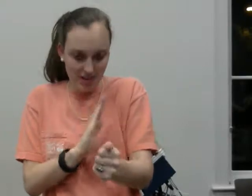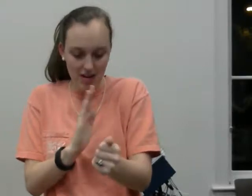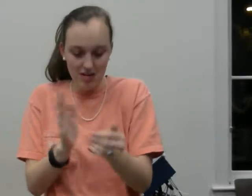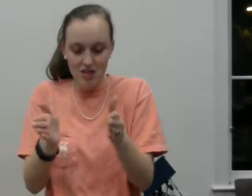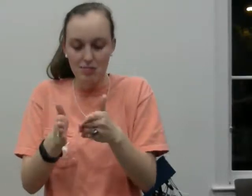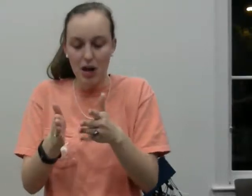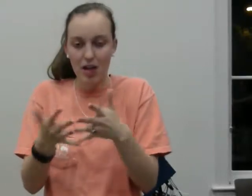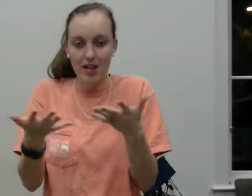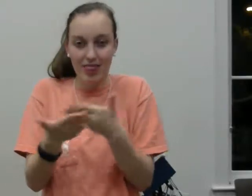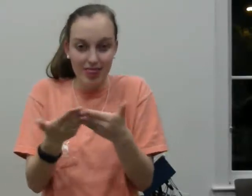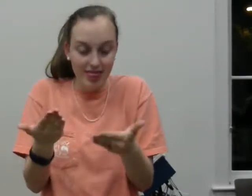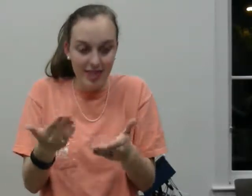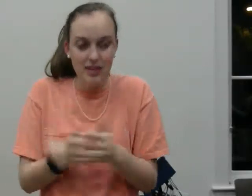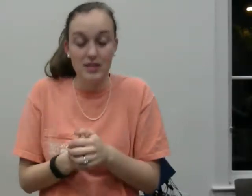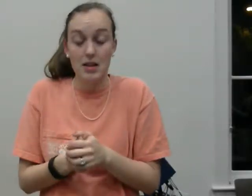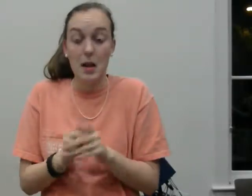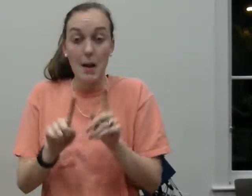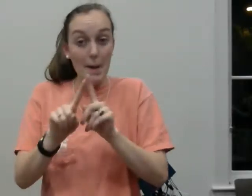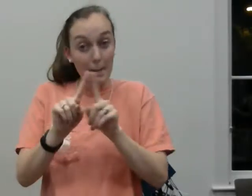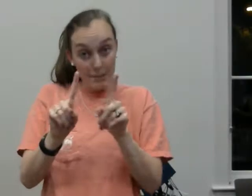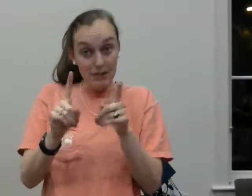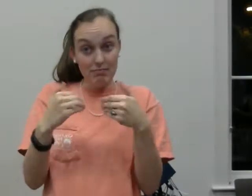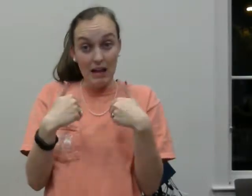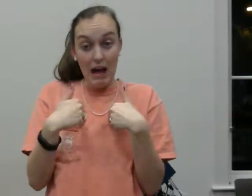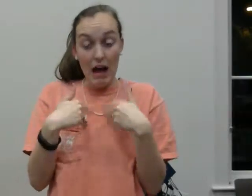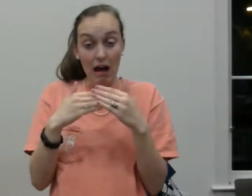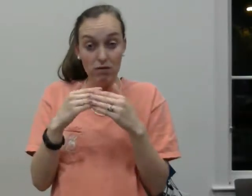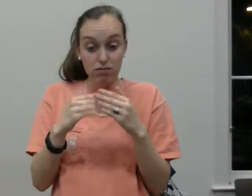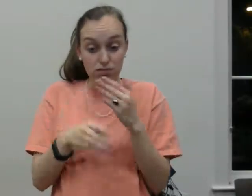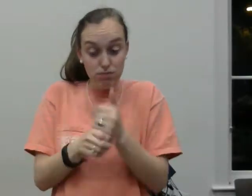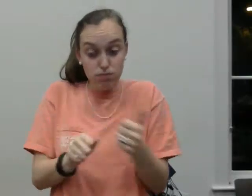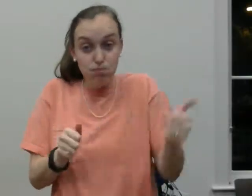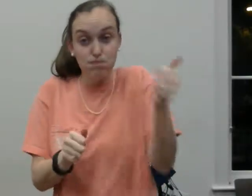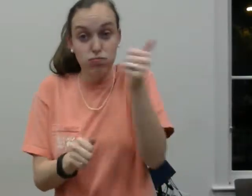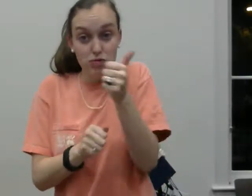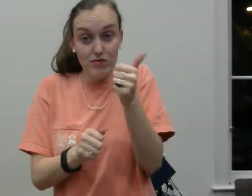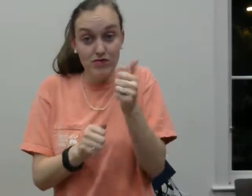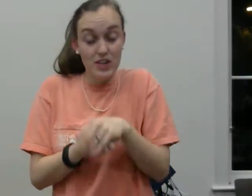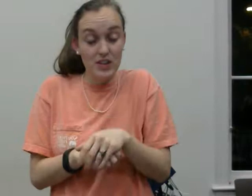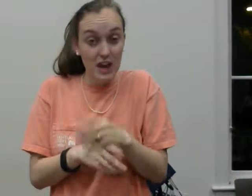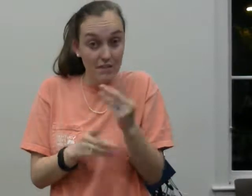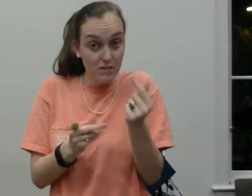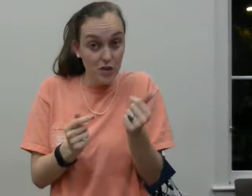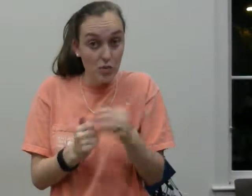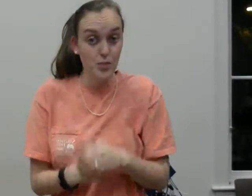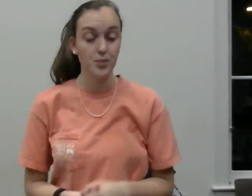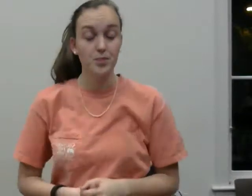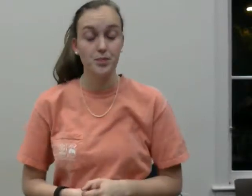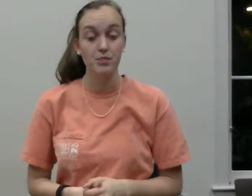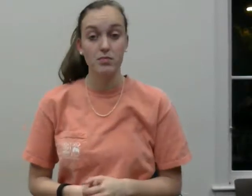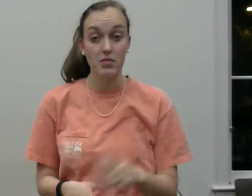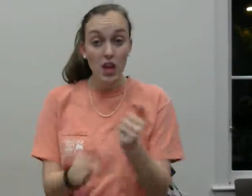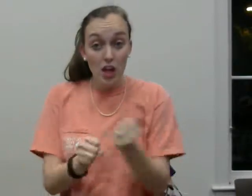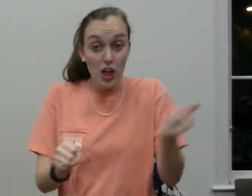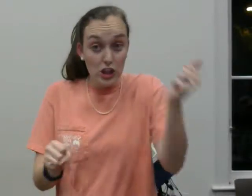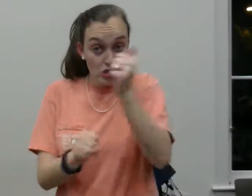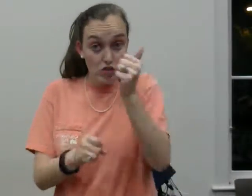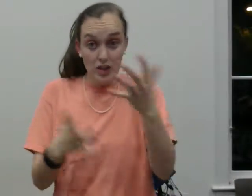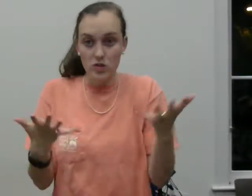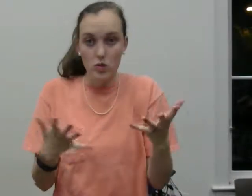couple of kind of key advantages, or a couple of key strengths that really helped them. One of that was their military leadership.